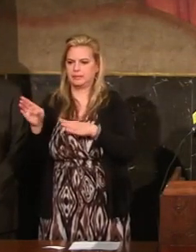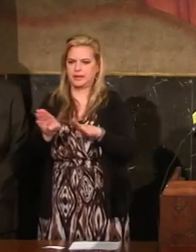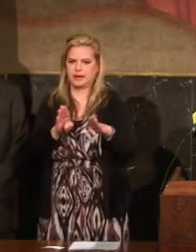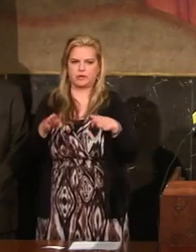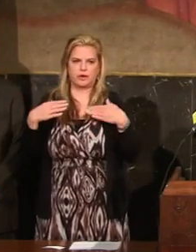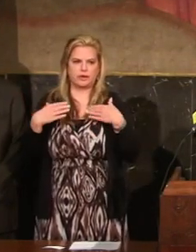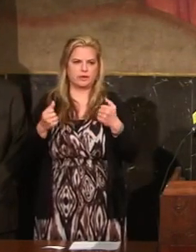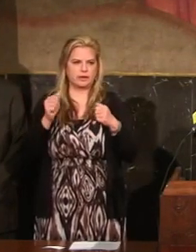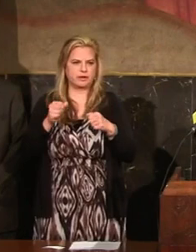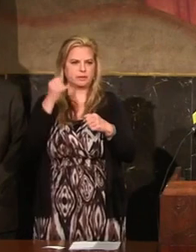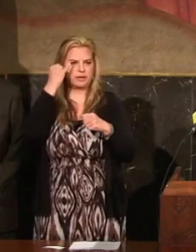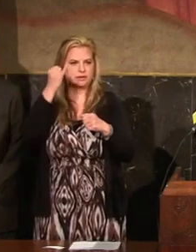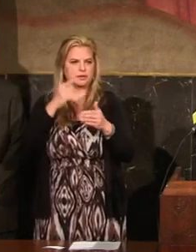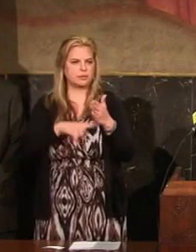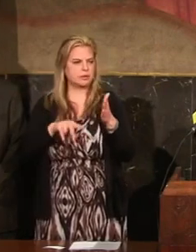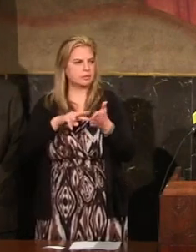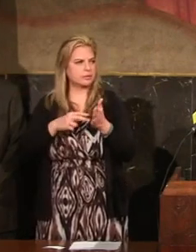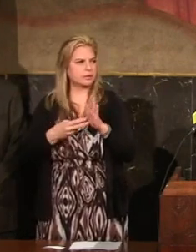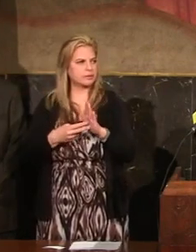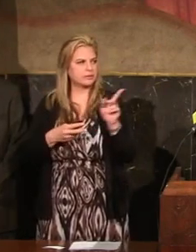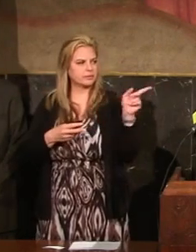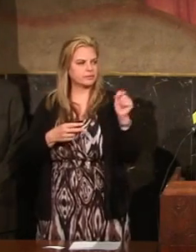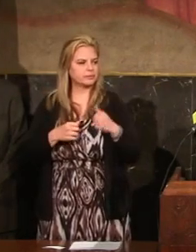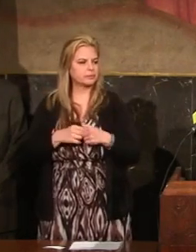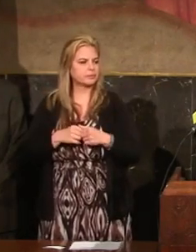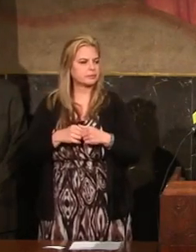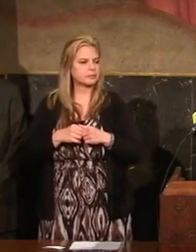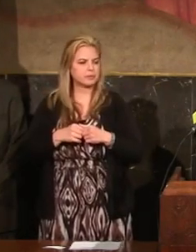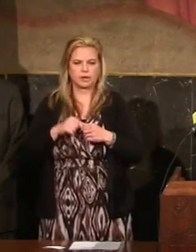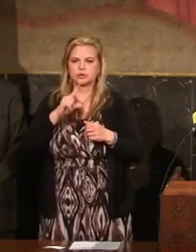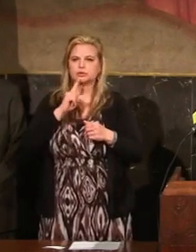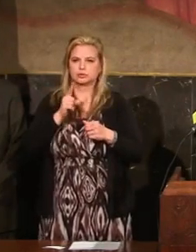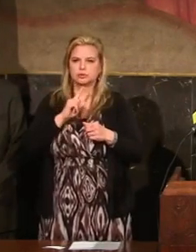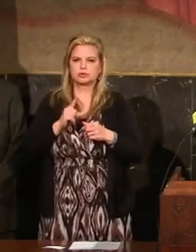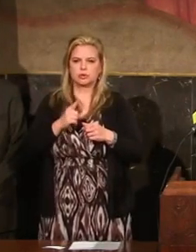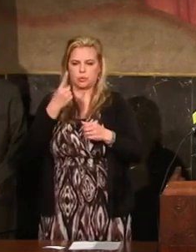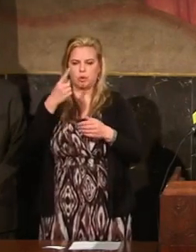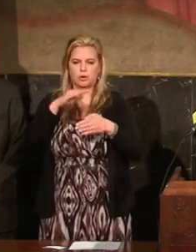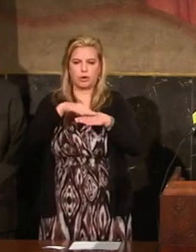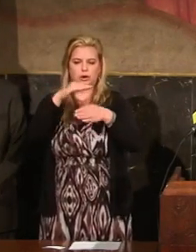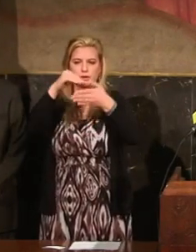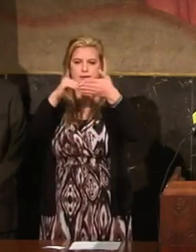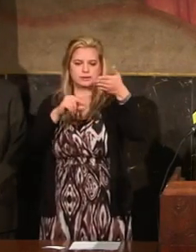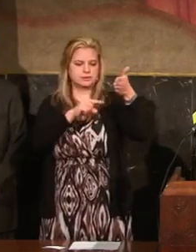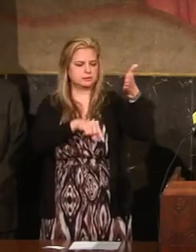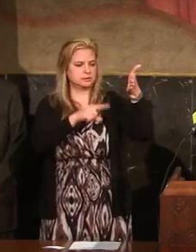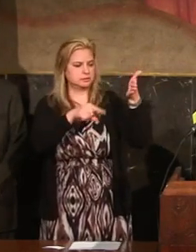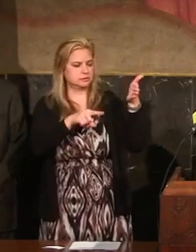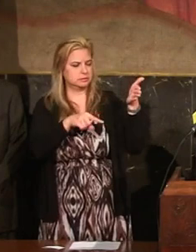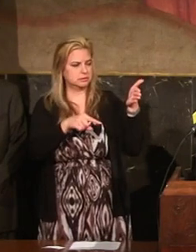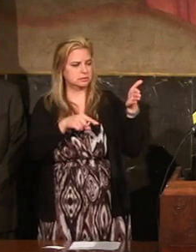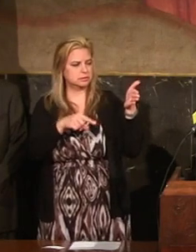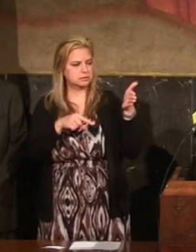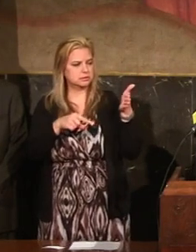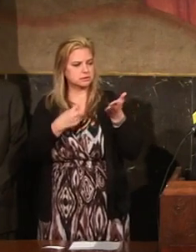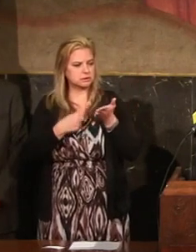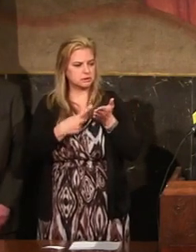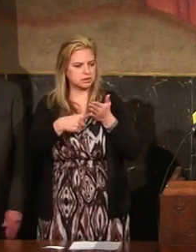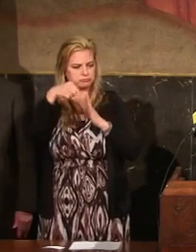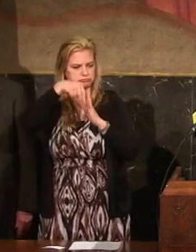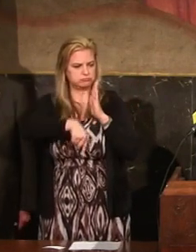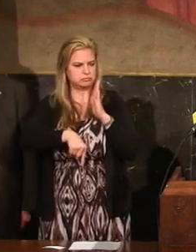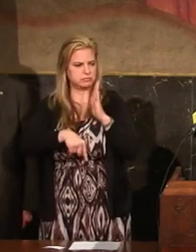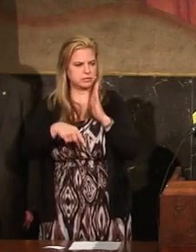health, can you give me an idea of what? Sure. So one on the list that has been discussed in